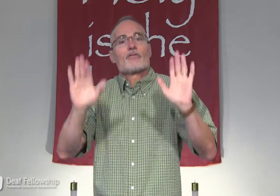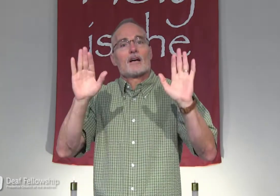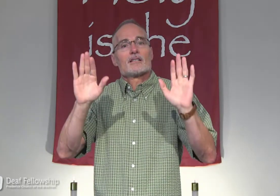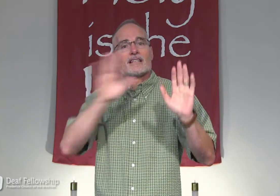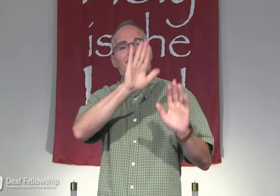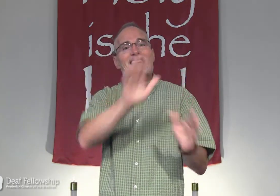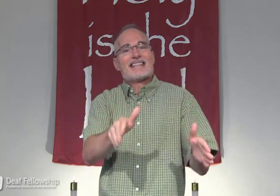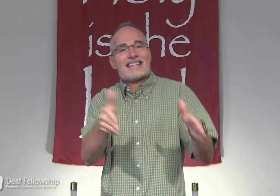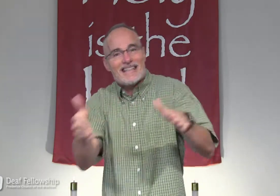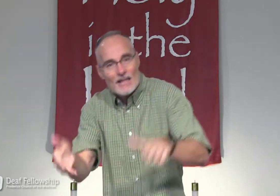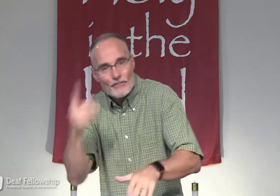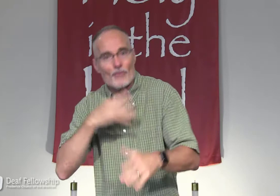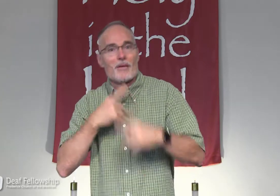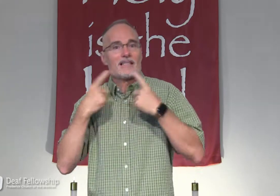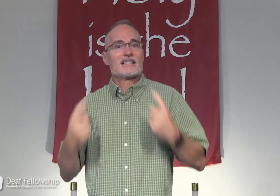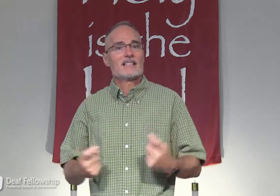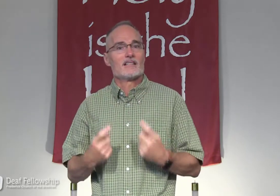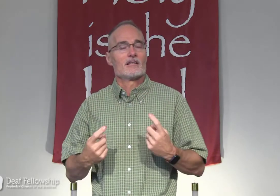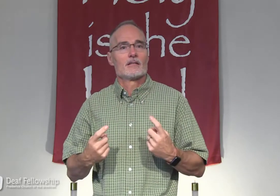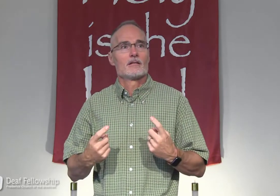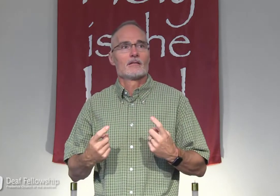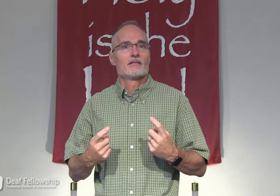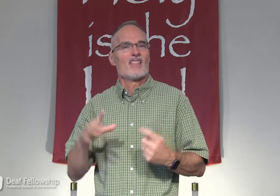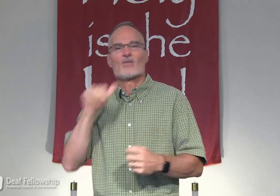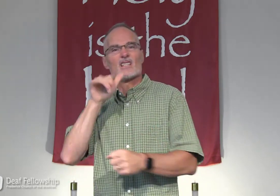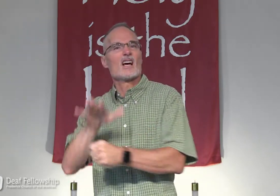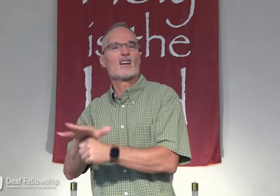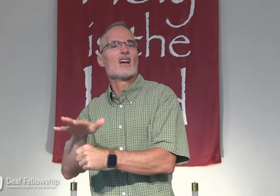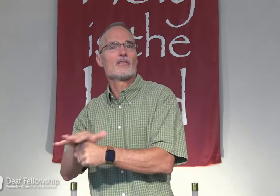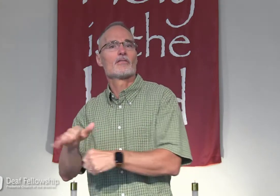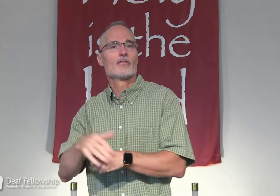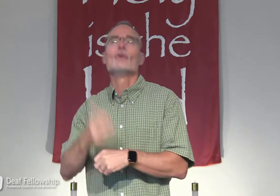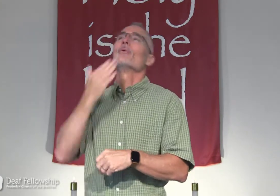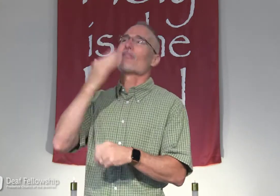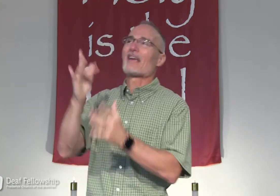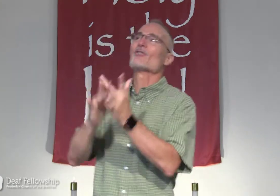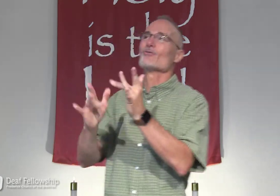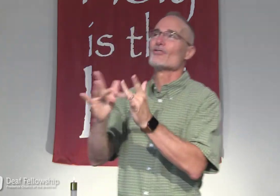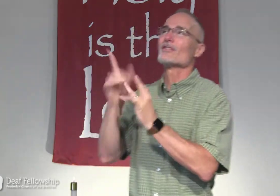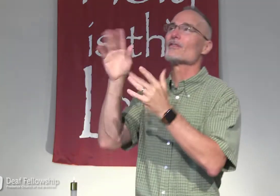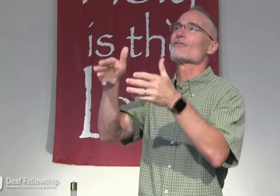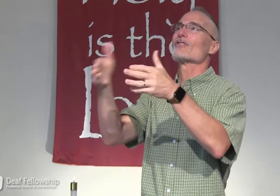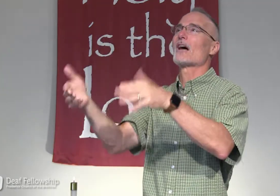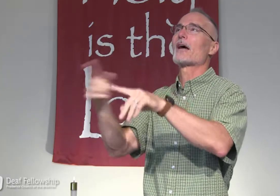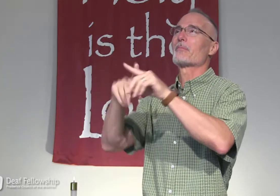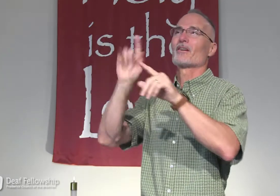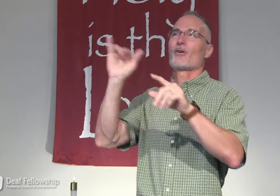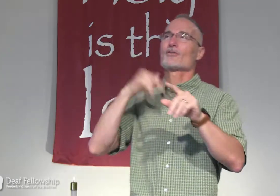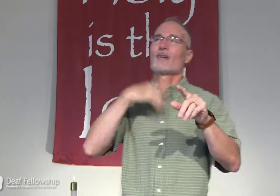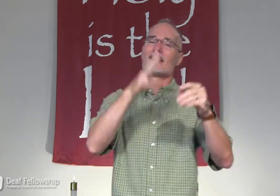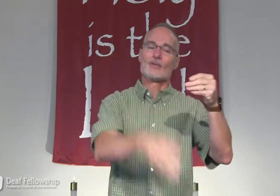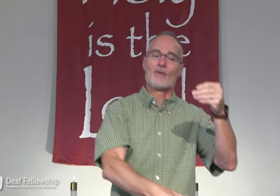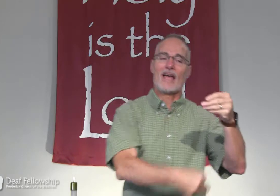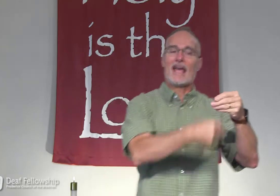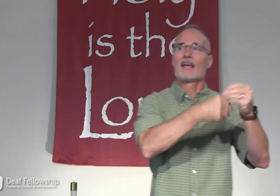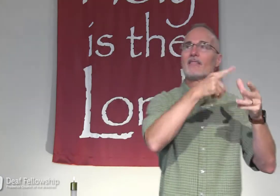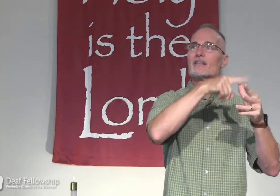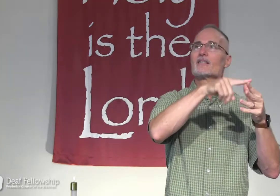then that means that Jesus' sacrifice, his death for my sin, was insufficient. Like, oh,